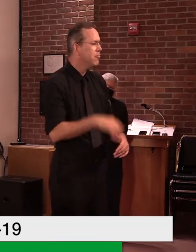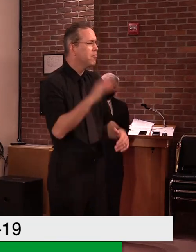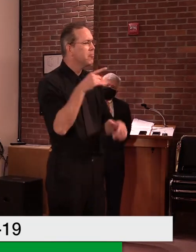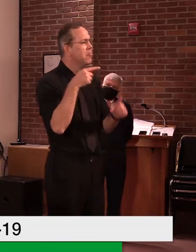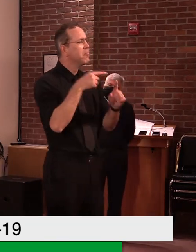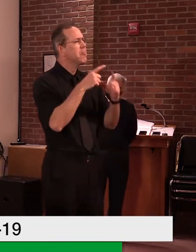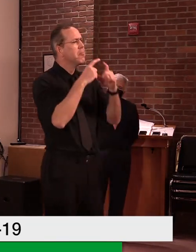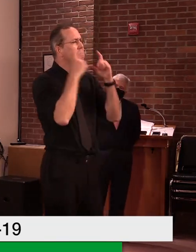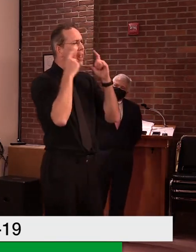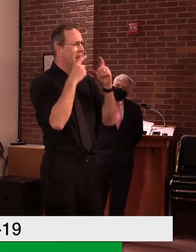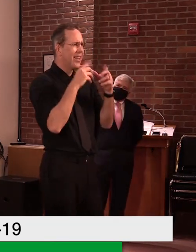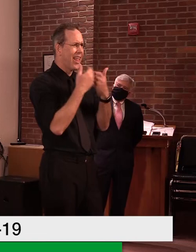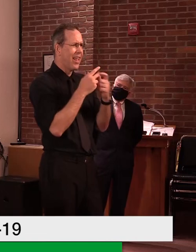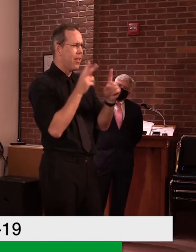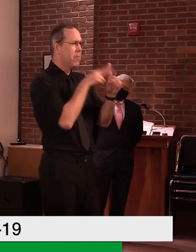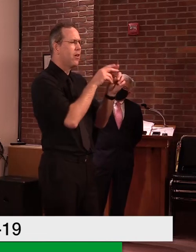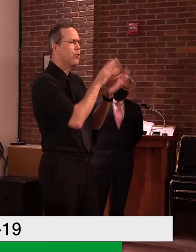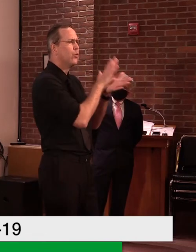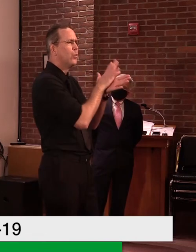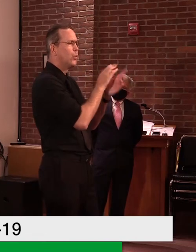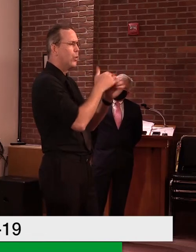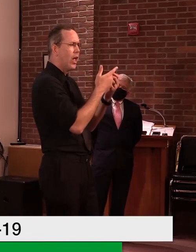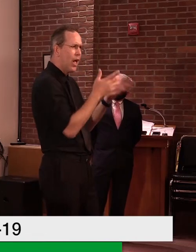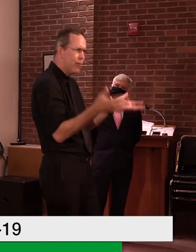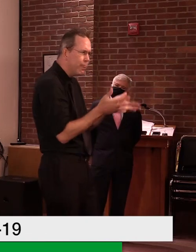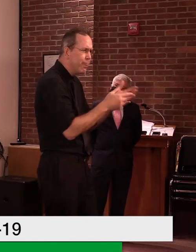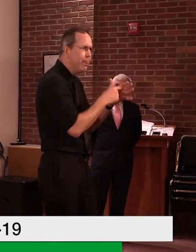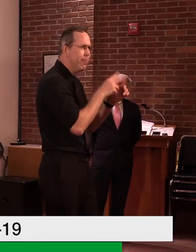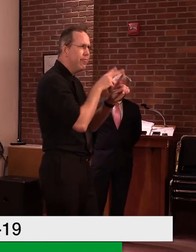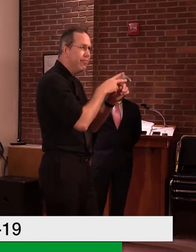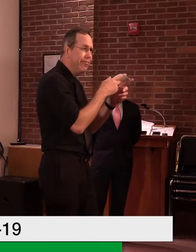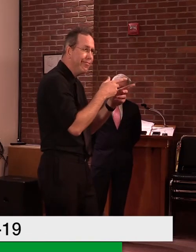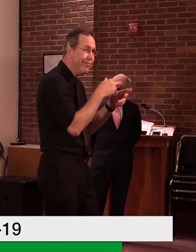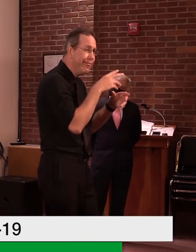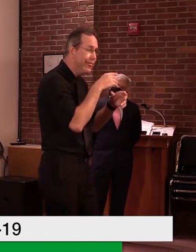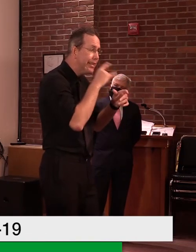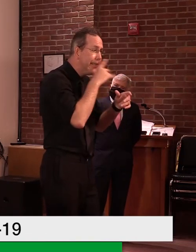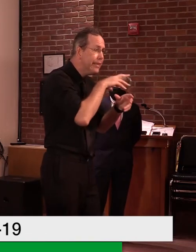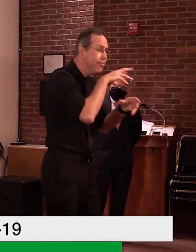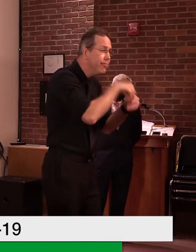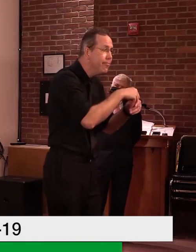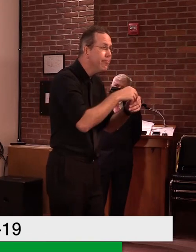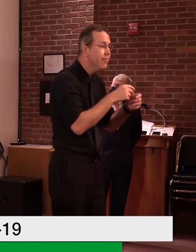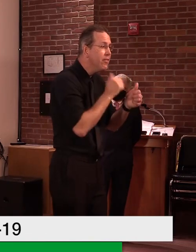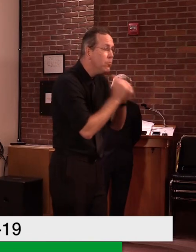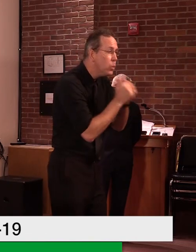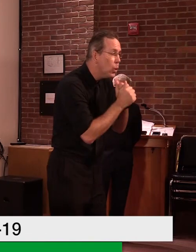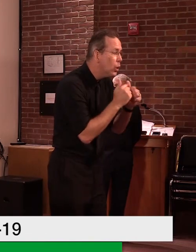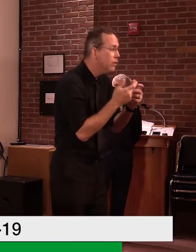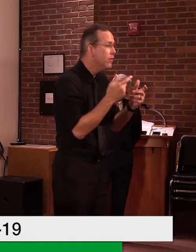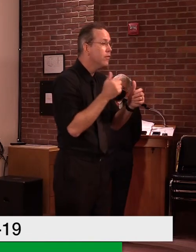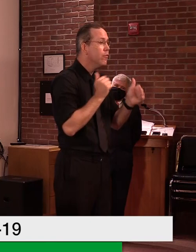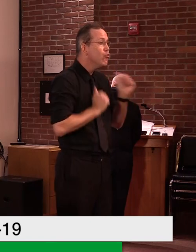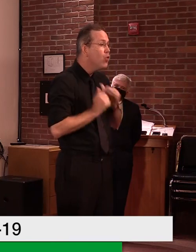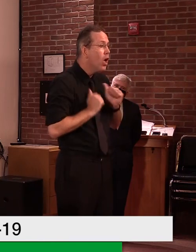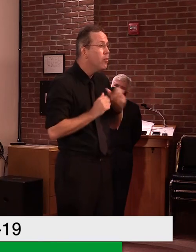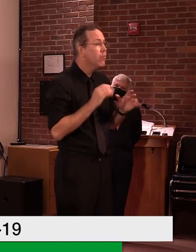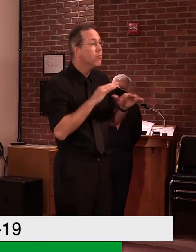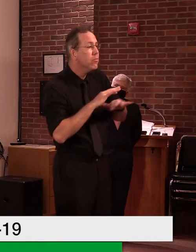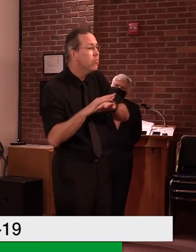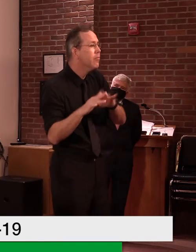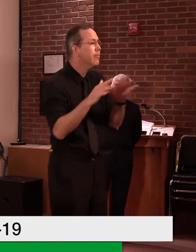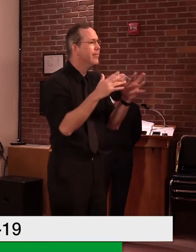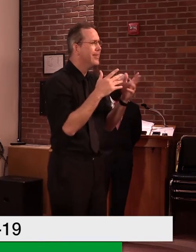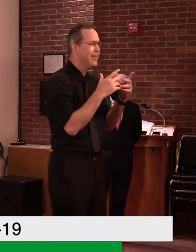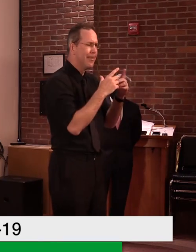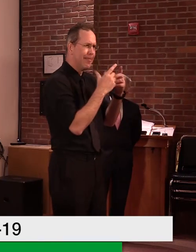student activities, and just wondering why like goggles are not being mandated or shields, because tear ducts obviously are impacted